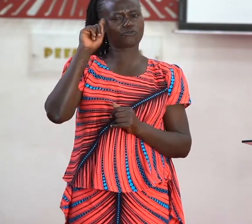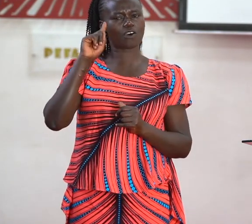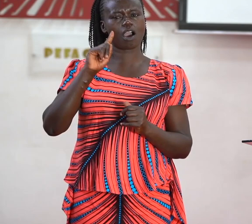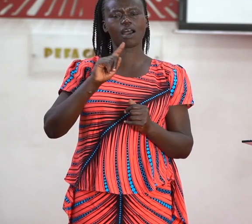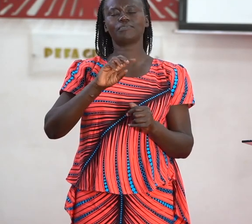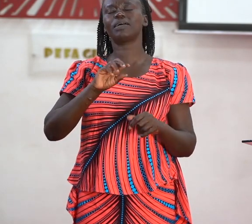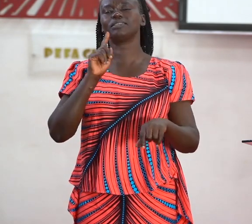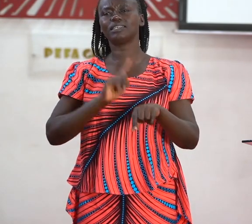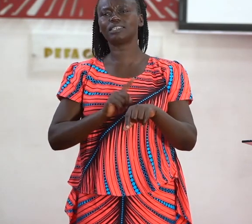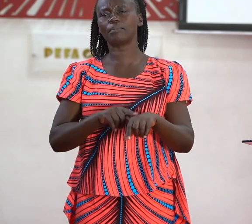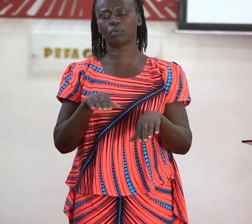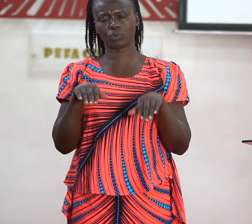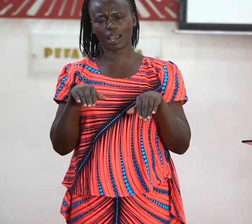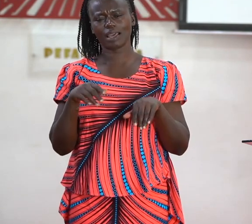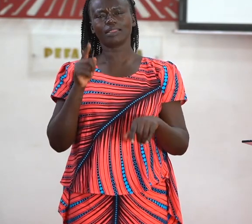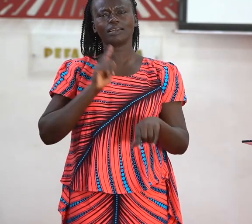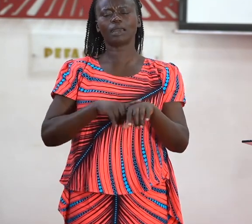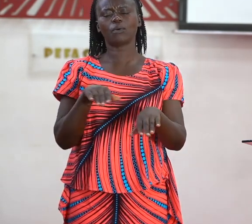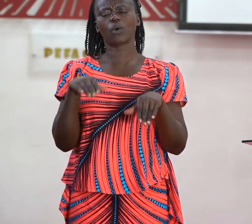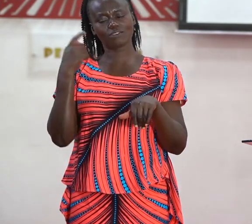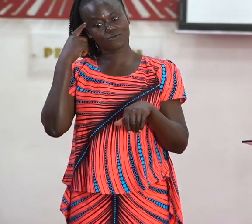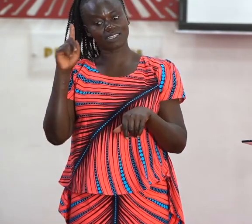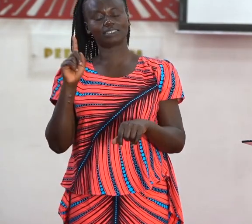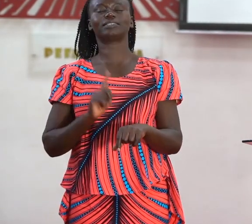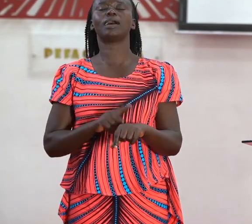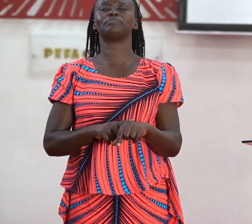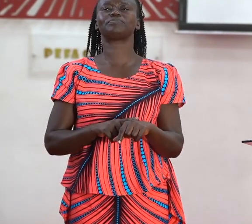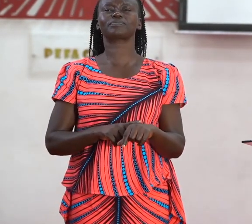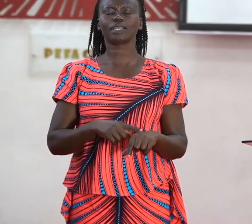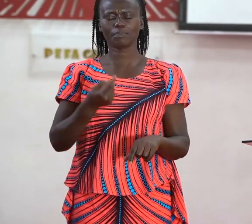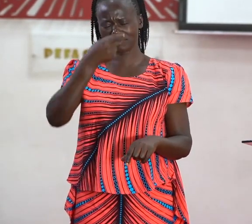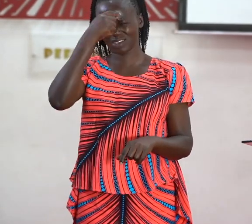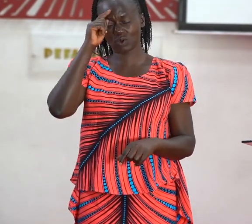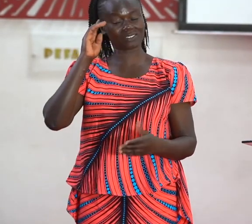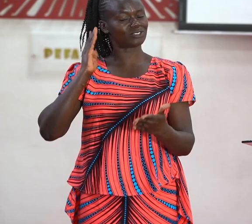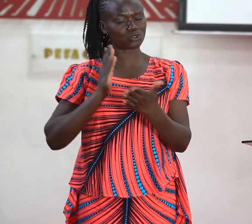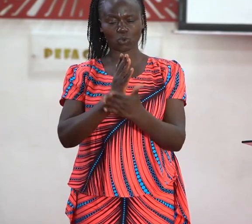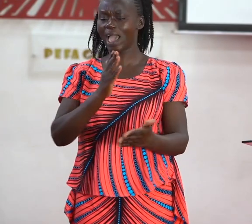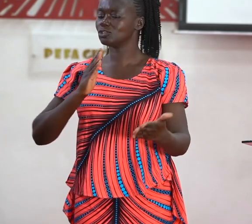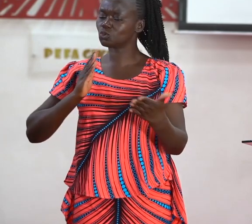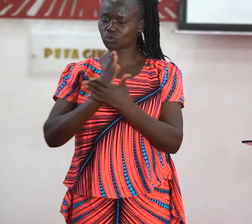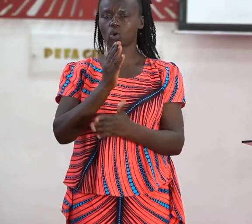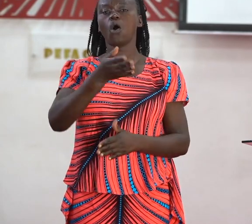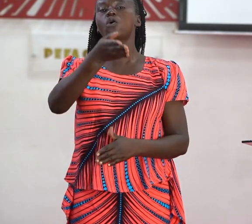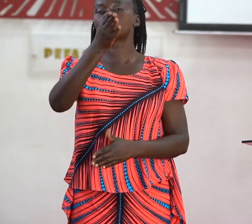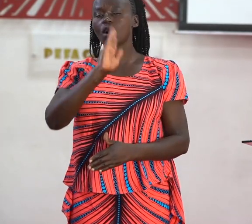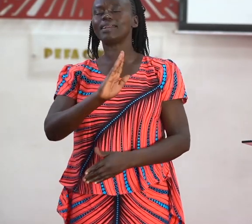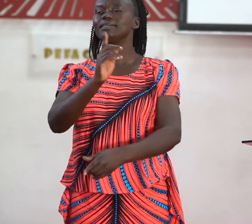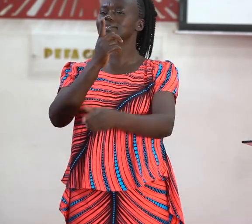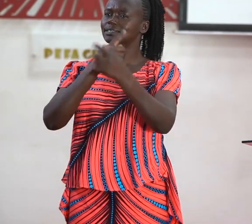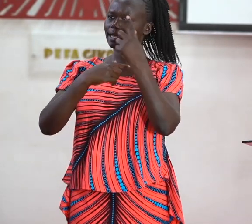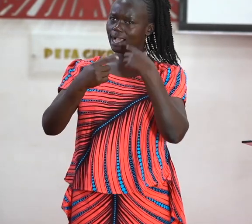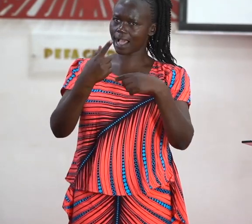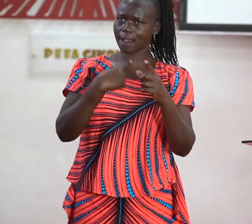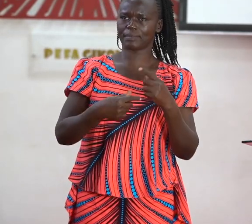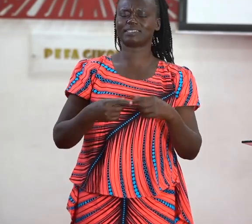the time as we wait for this season, because indeed and indeed, God is coming to just bring